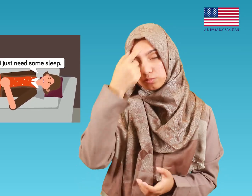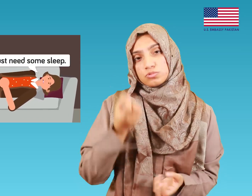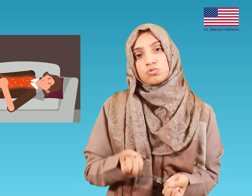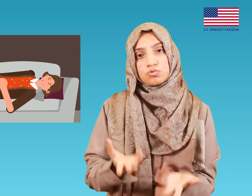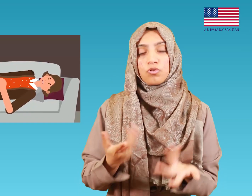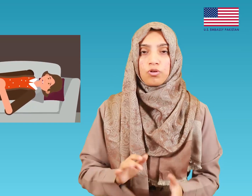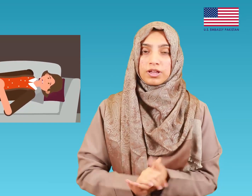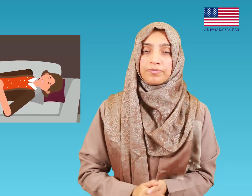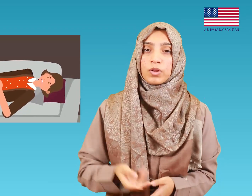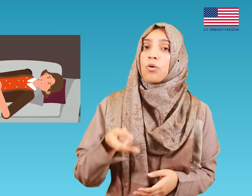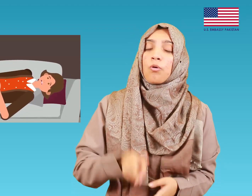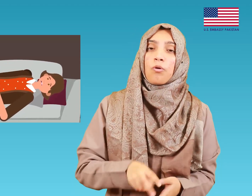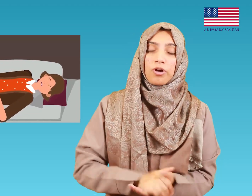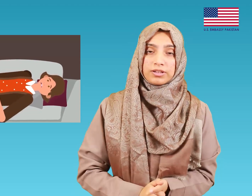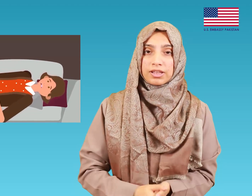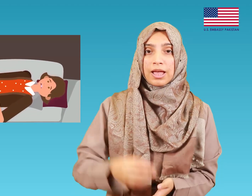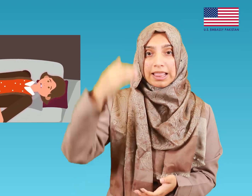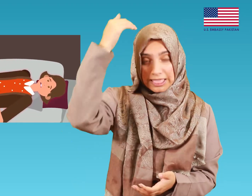Brain.